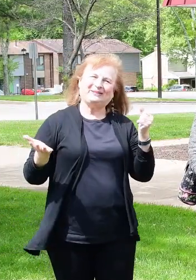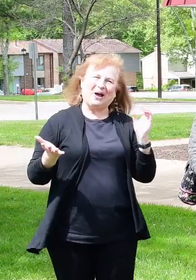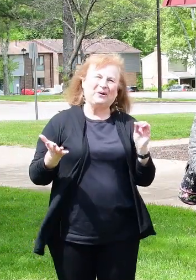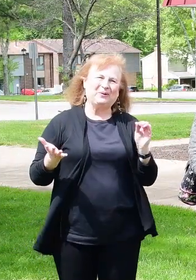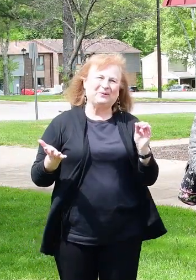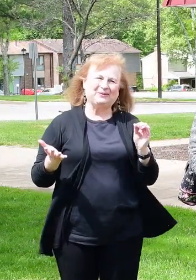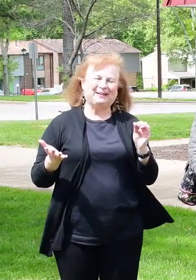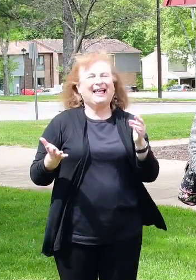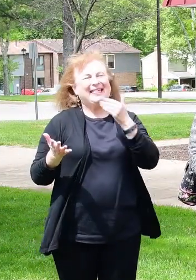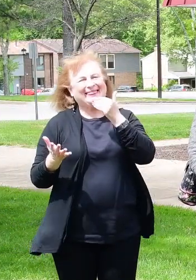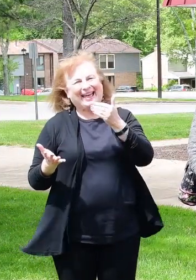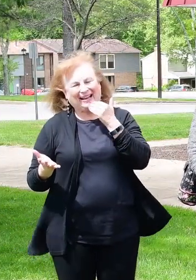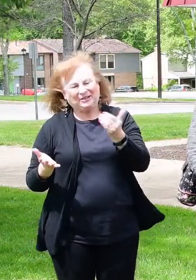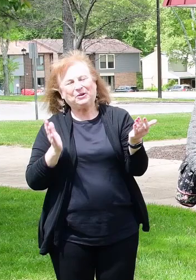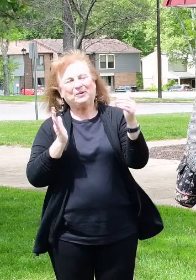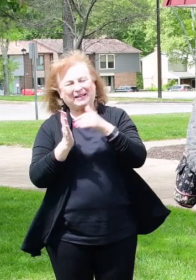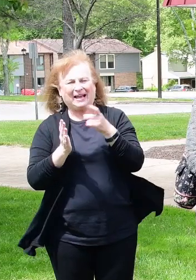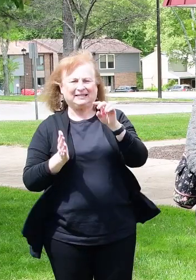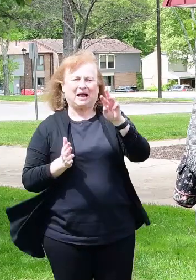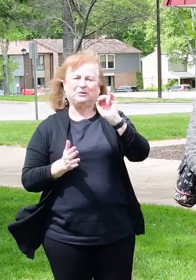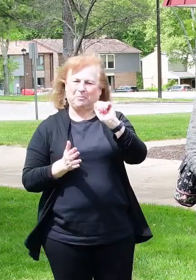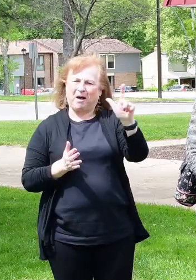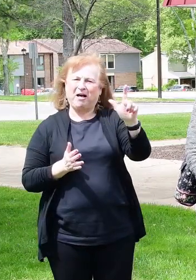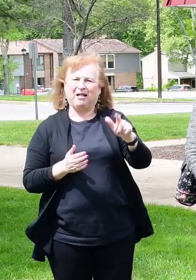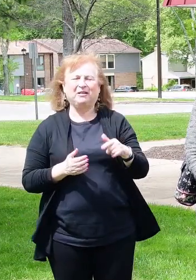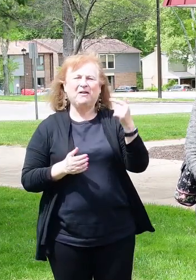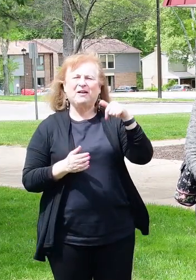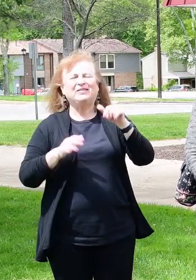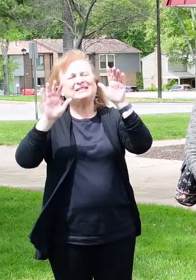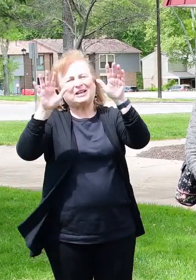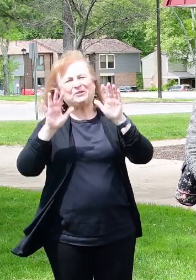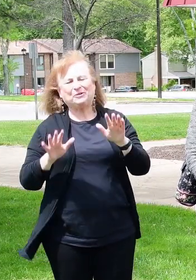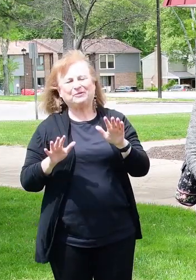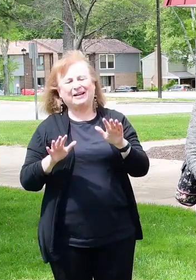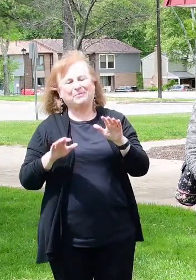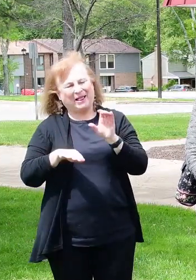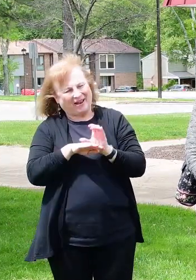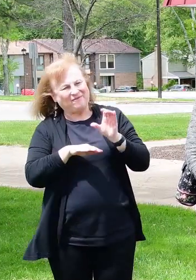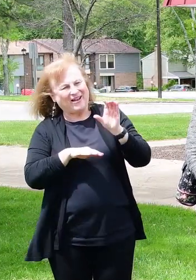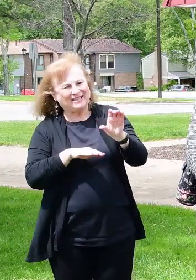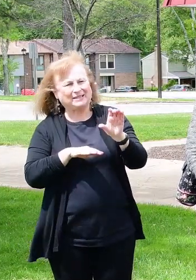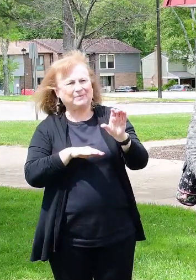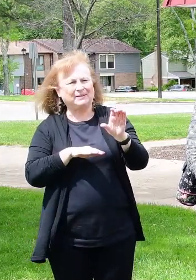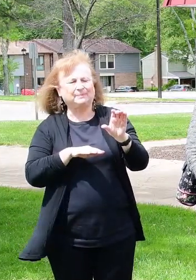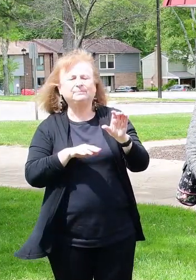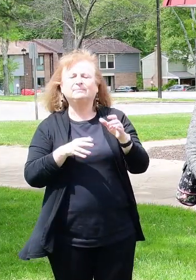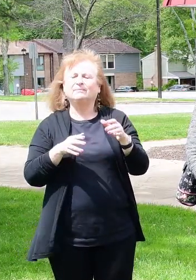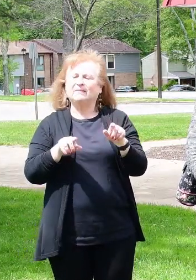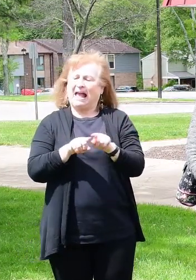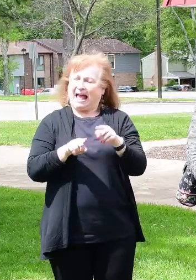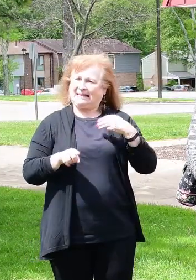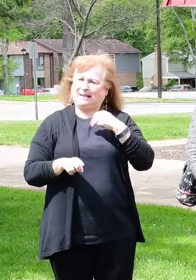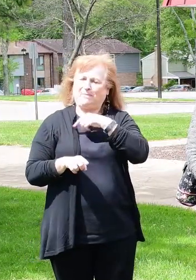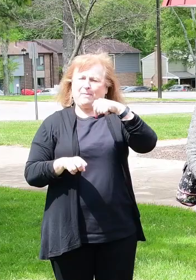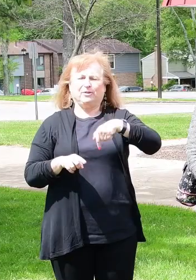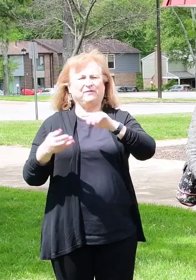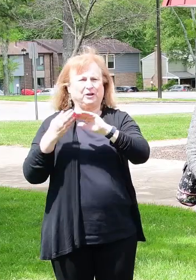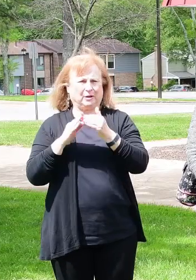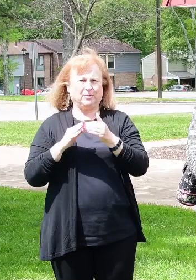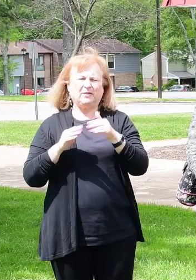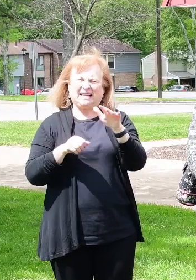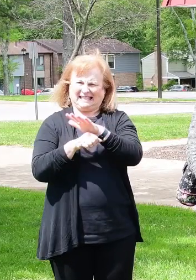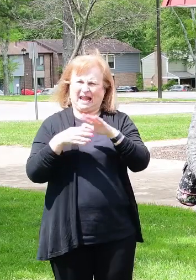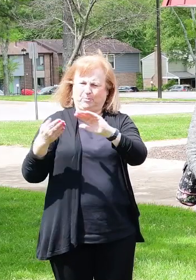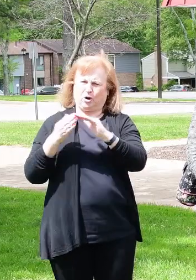So thank you again, Dr. Ball, for this incredible investment. As a member of this community, of